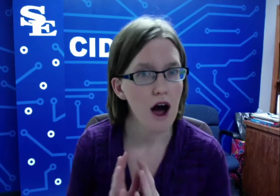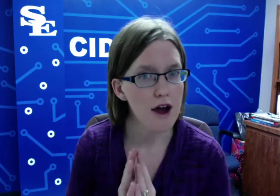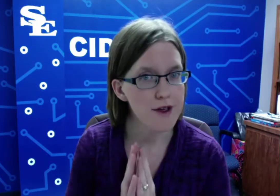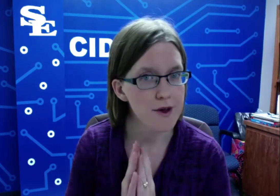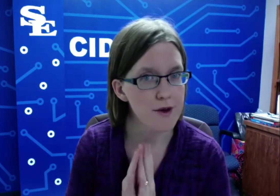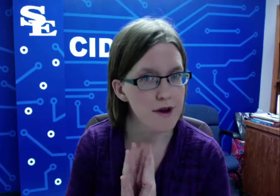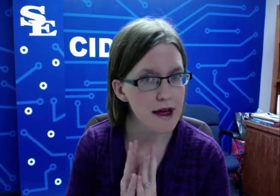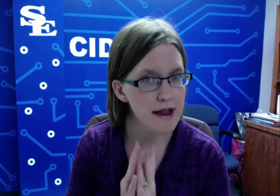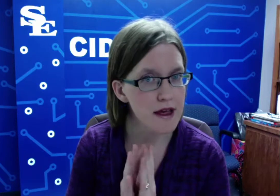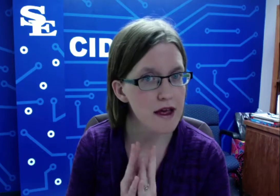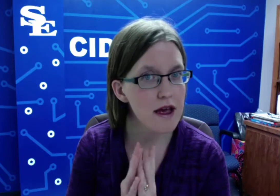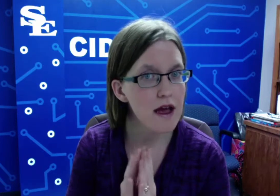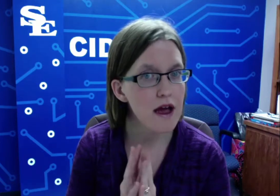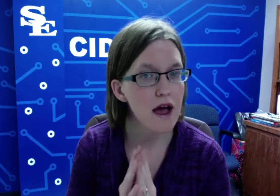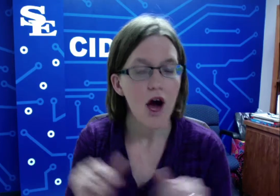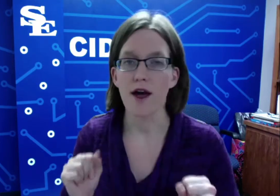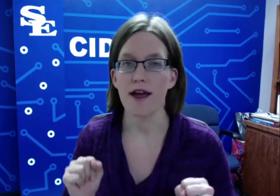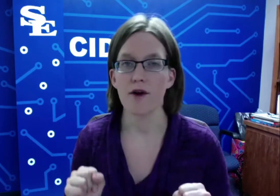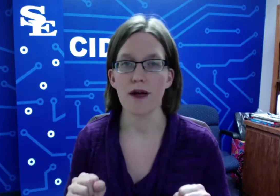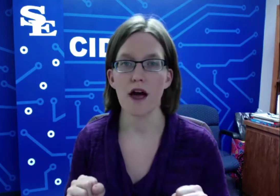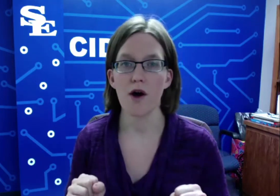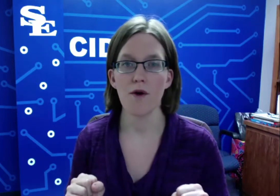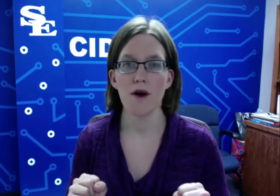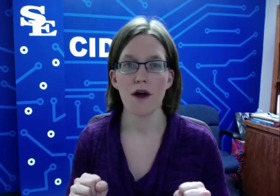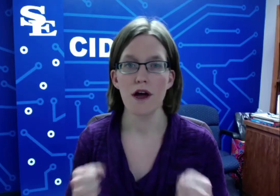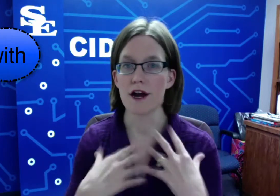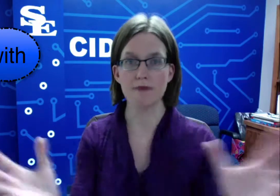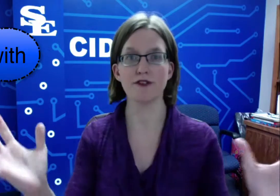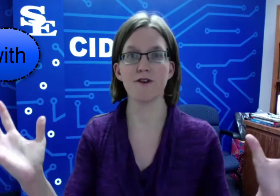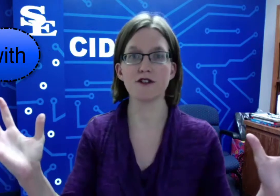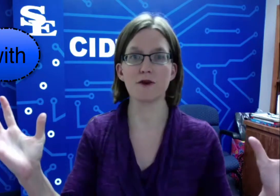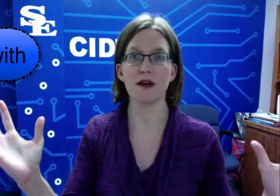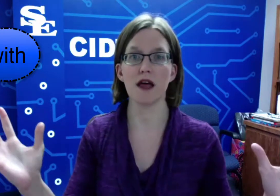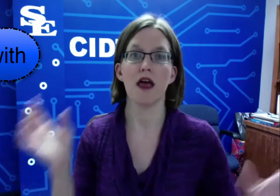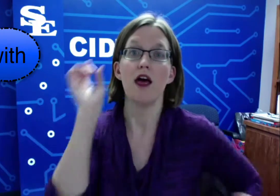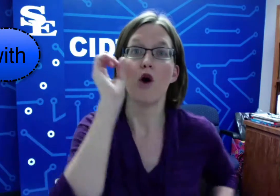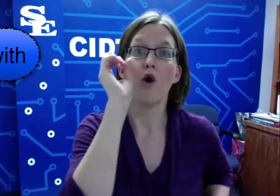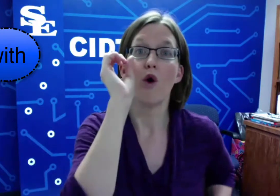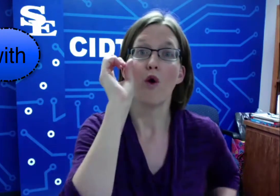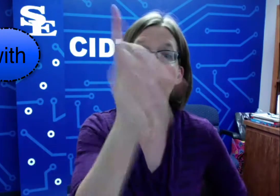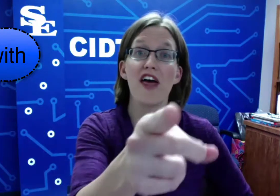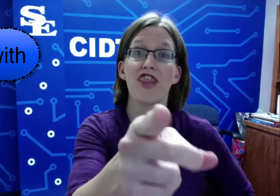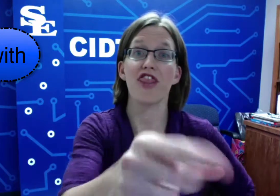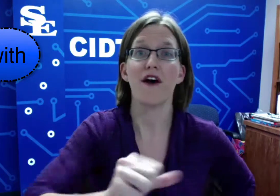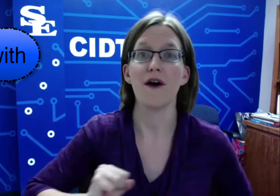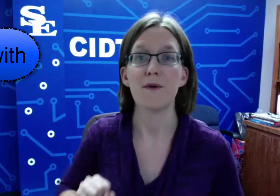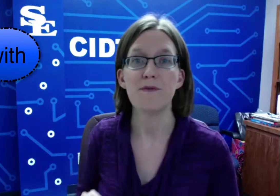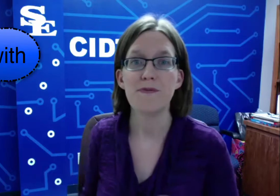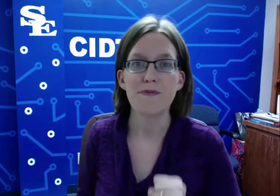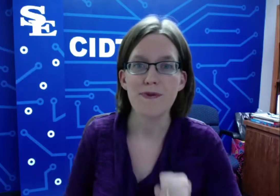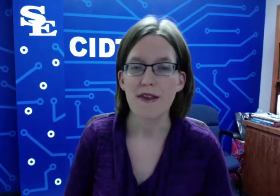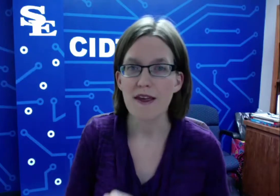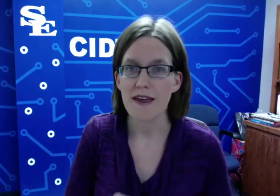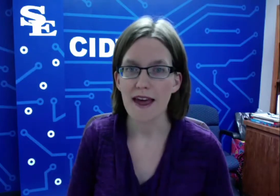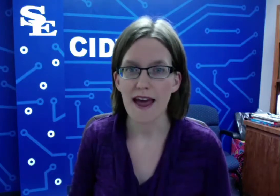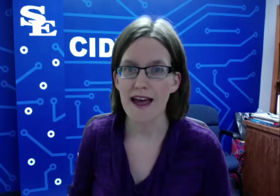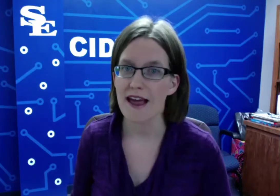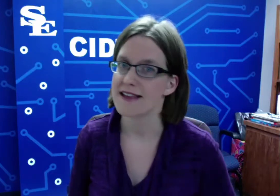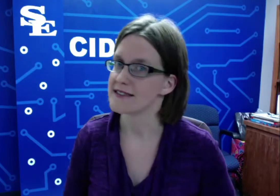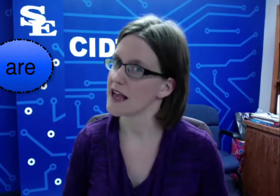Are you ready? Okay, here we go. Here comes the first one. With. Okay, say